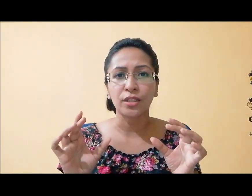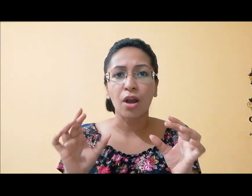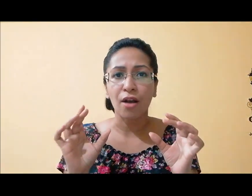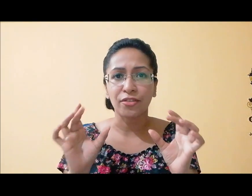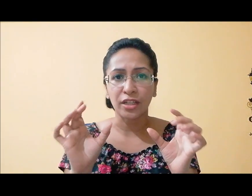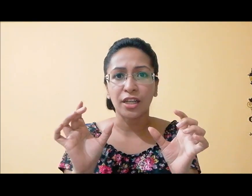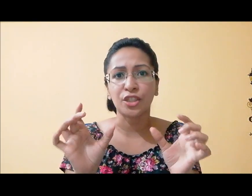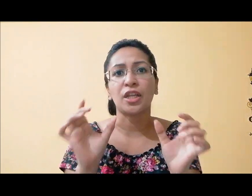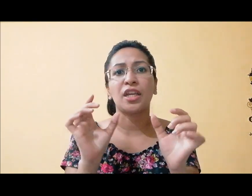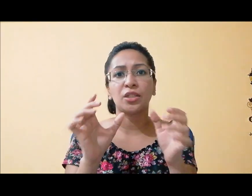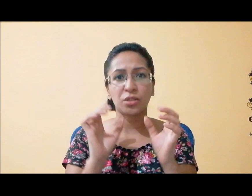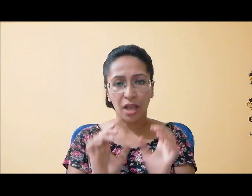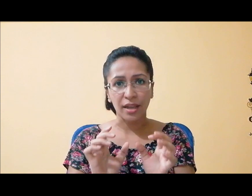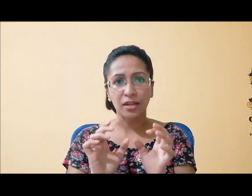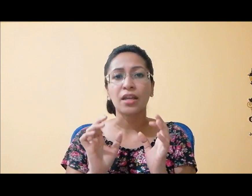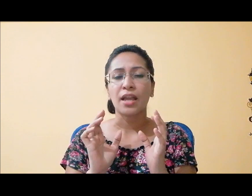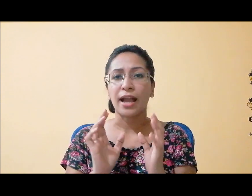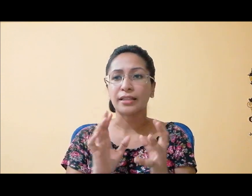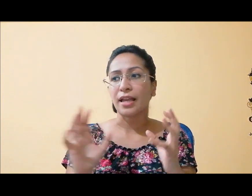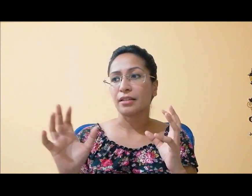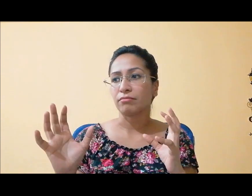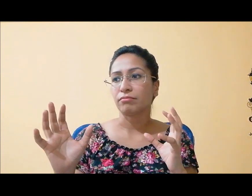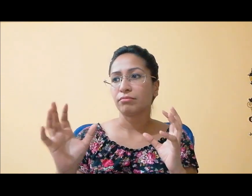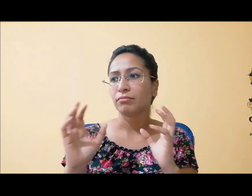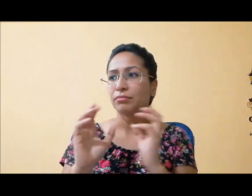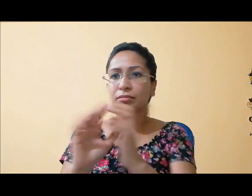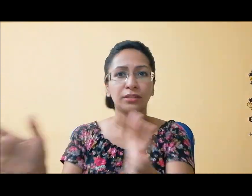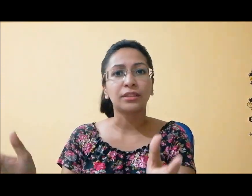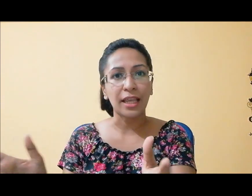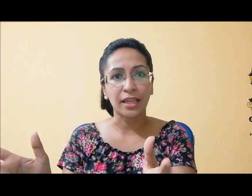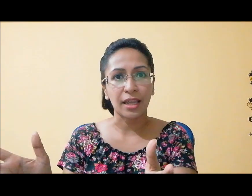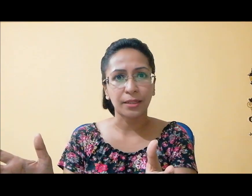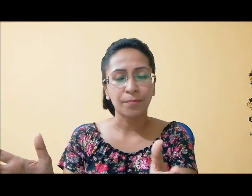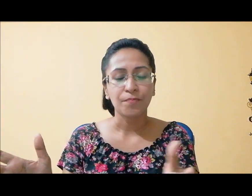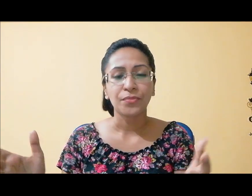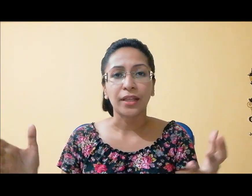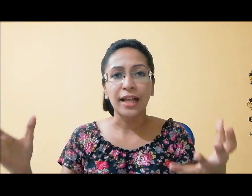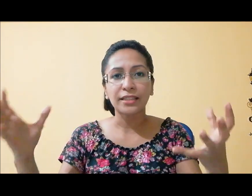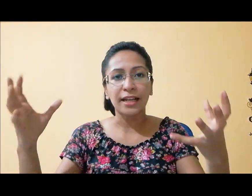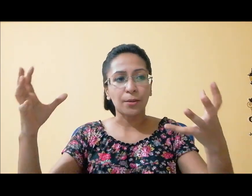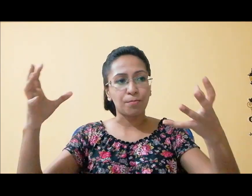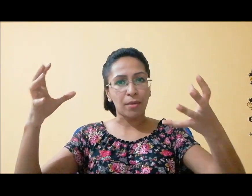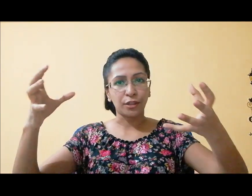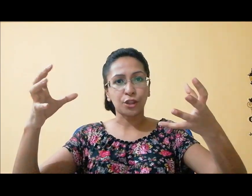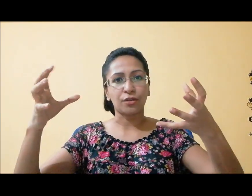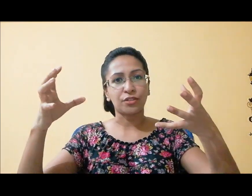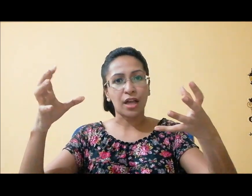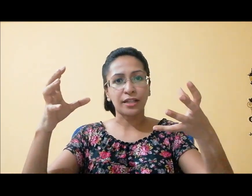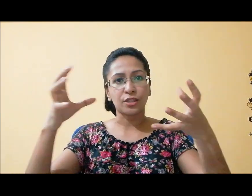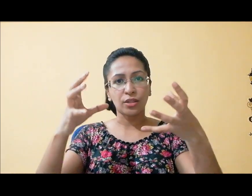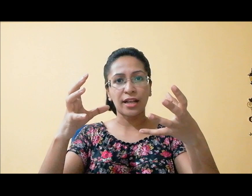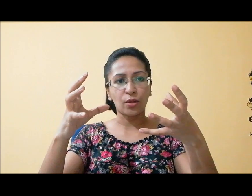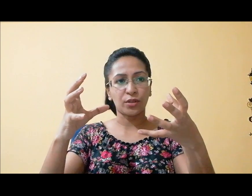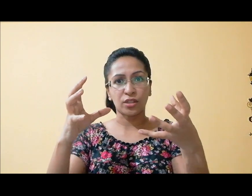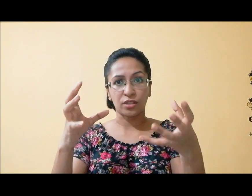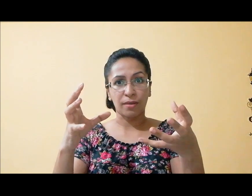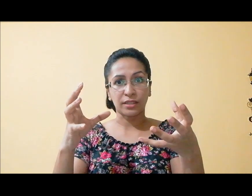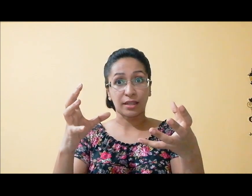of English into sign and then saying it. And that's like a bunch of signs together, which doesn't make sense.